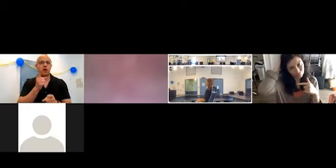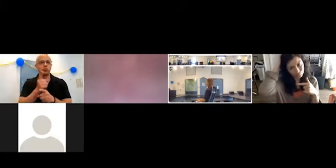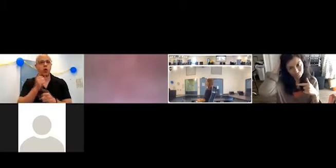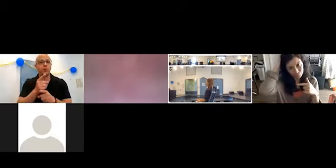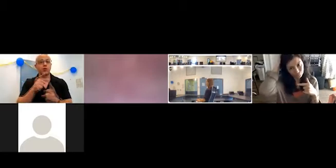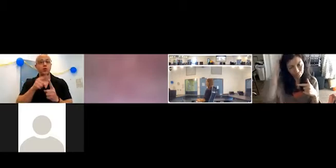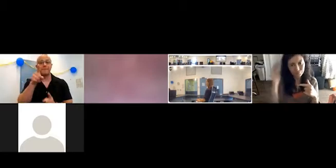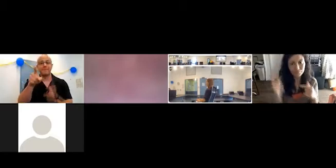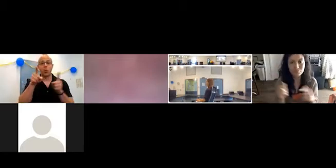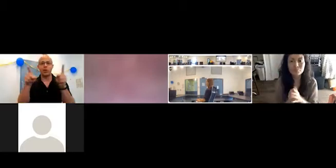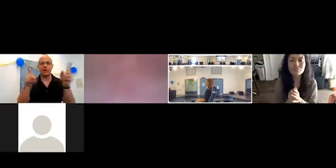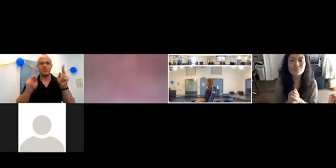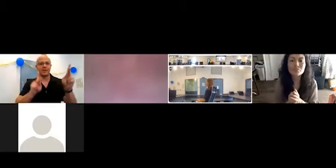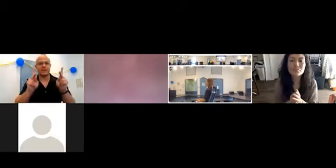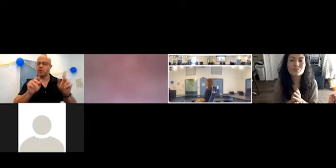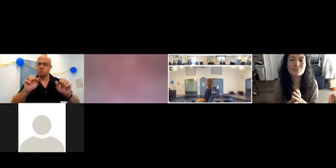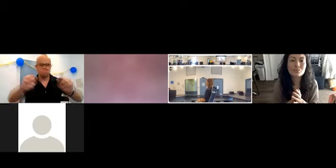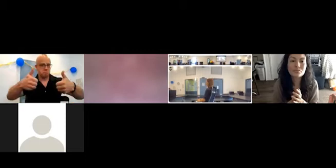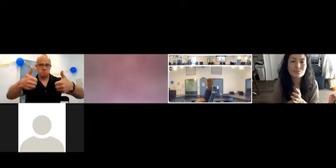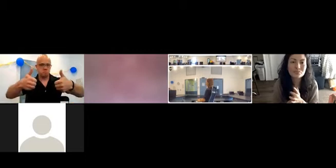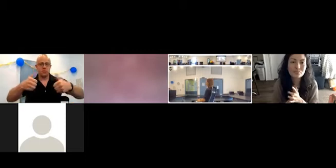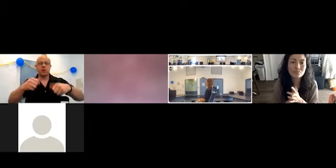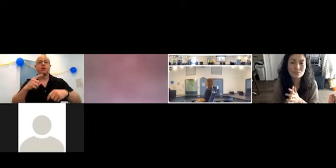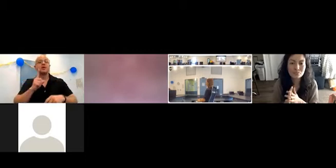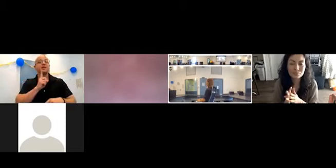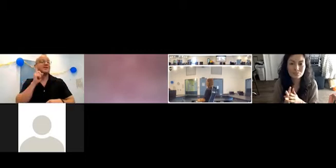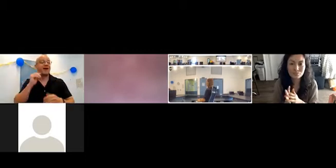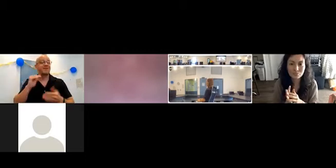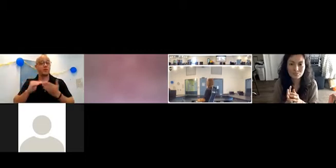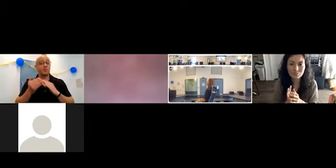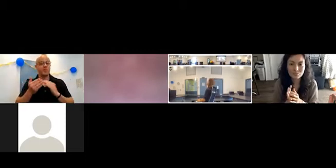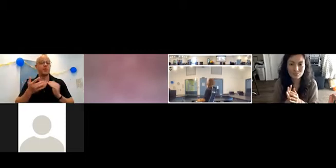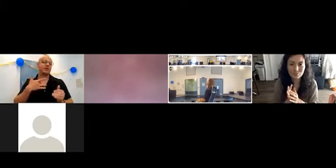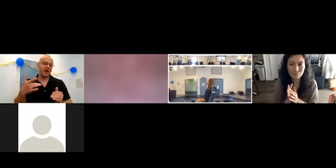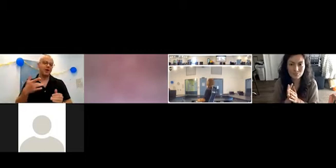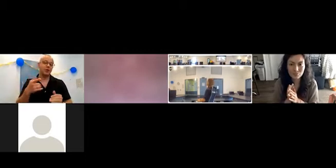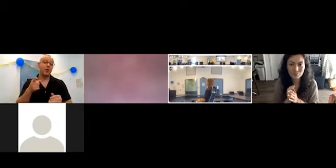I know for hearing culture, it's not appropriate to point,